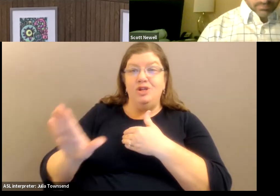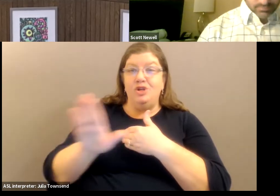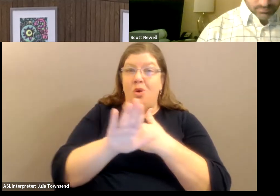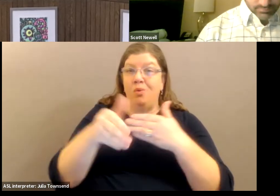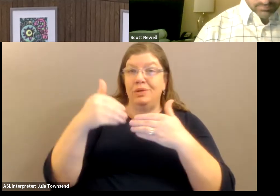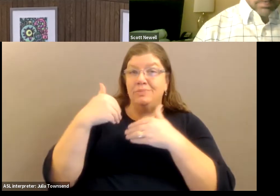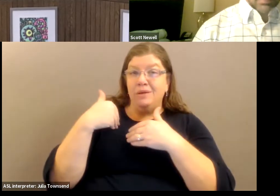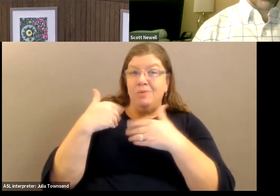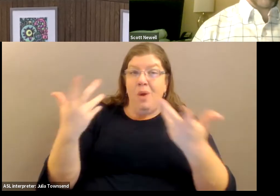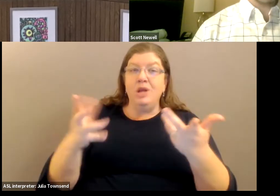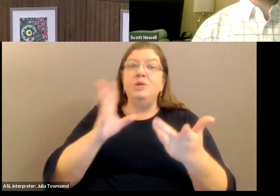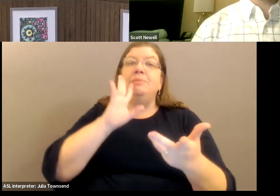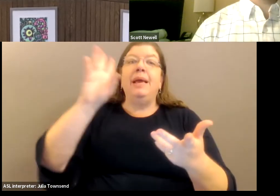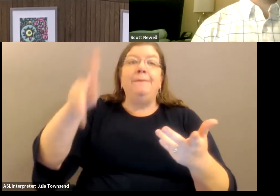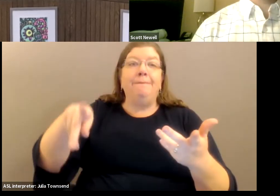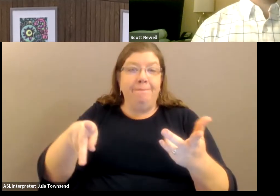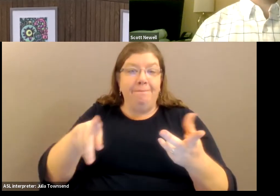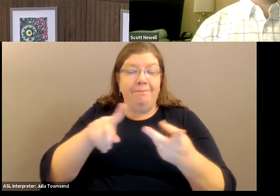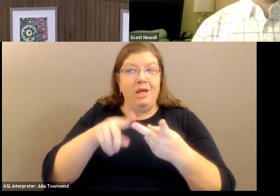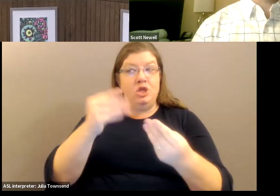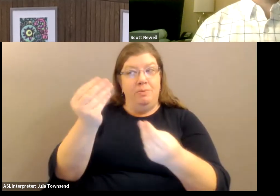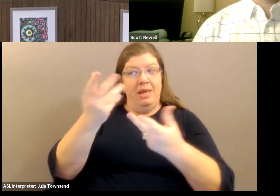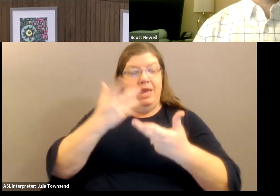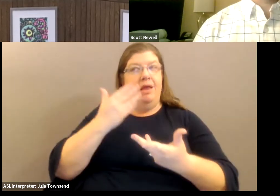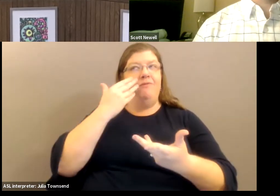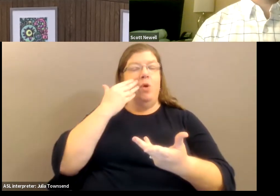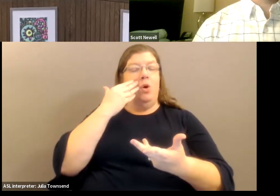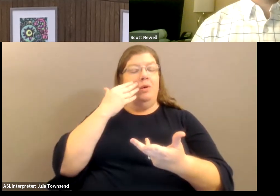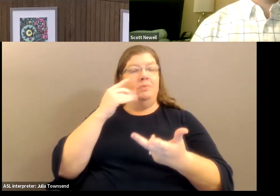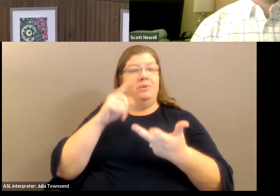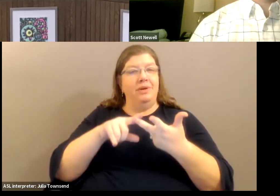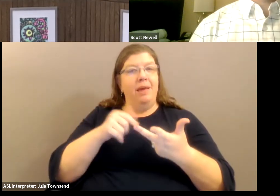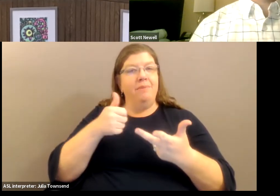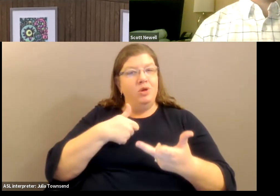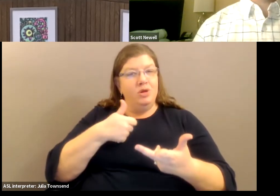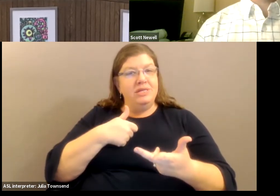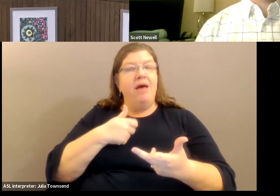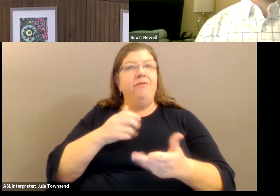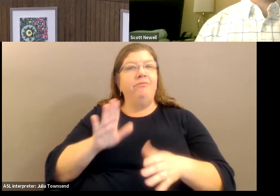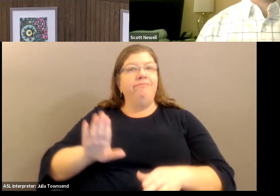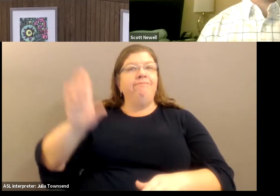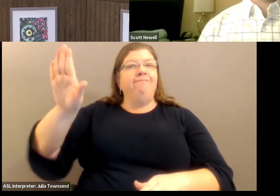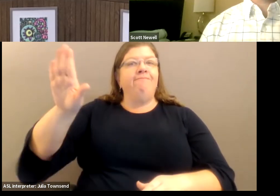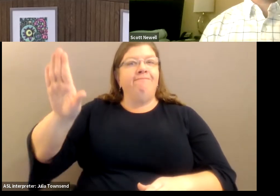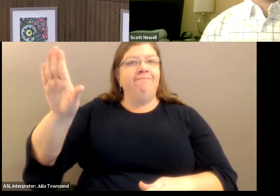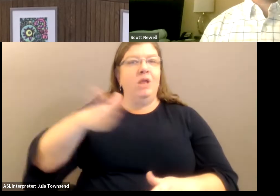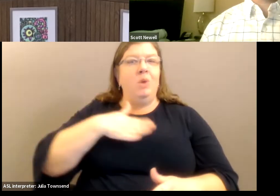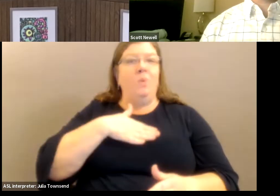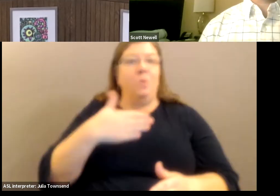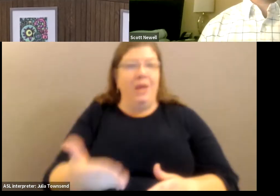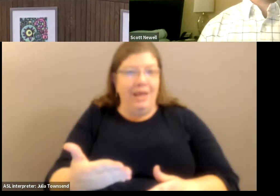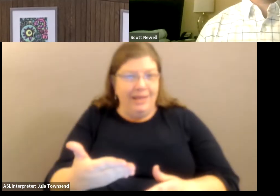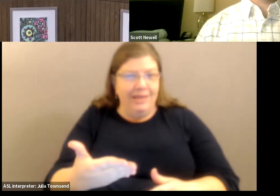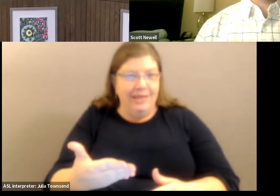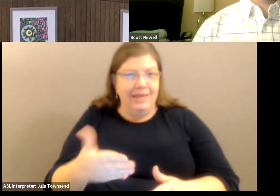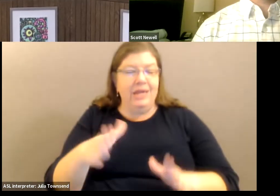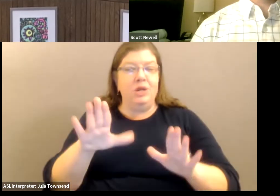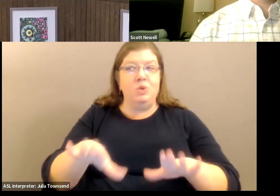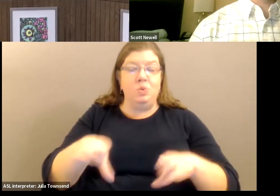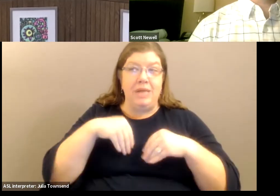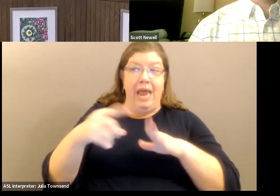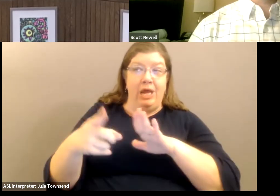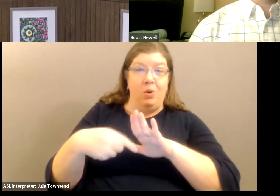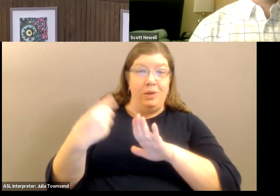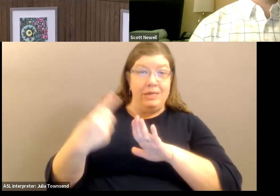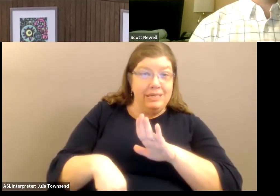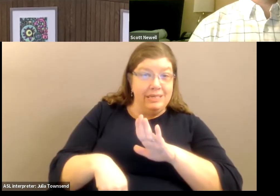responsibility is to speak up, to be informed, and to put yourself out there and be willing to take the criticism,